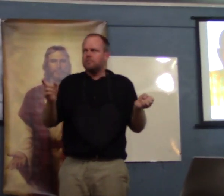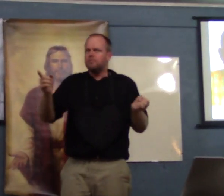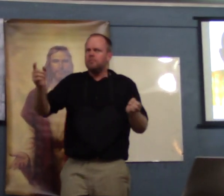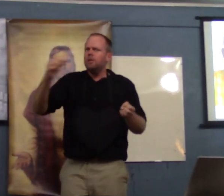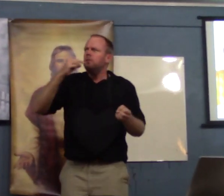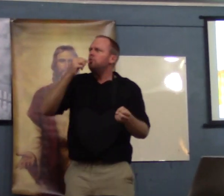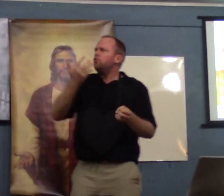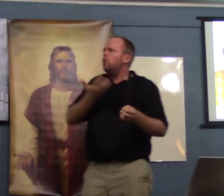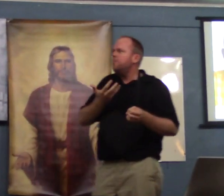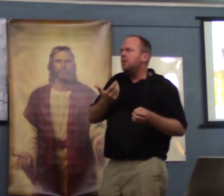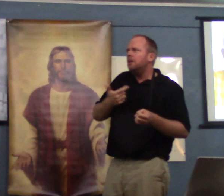me.